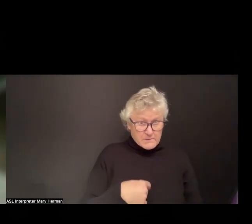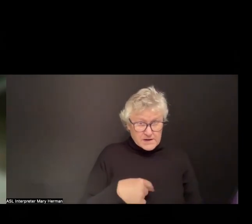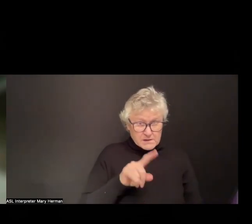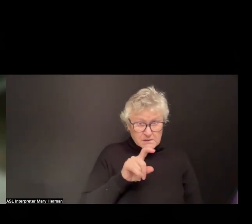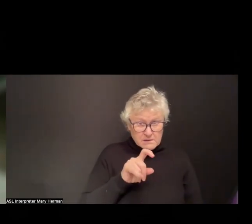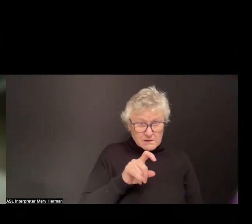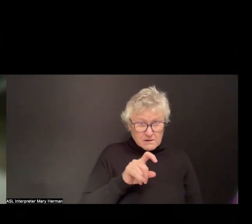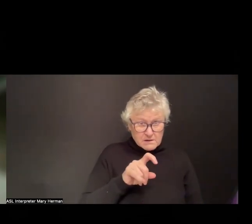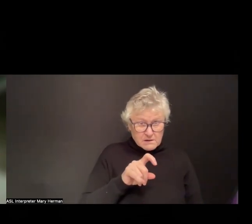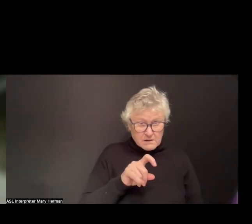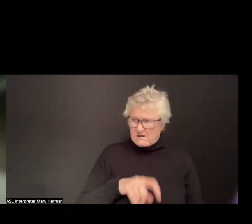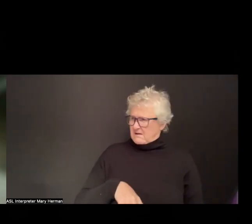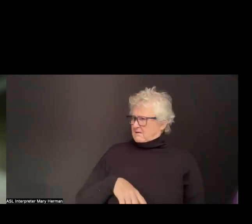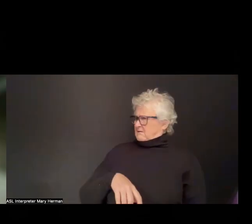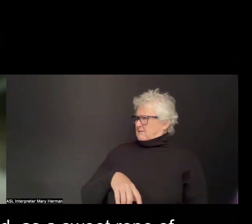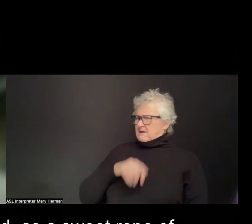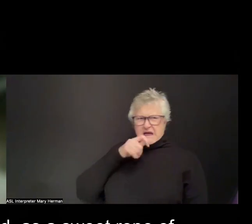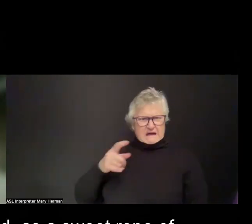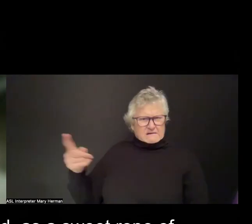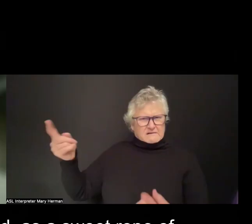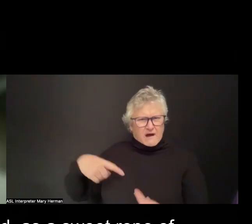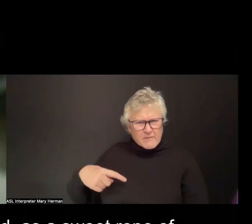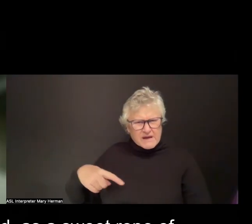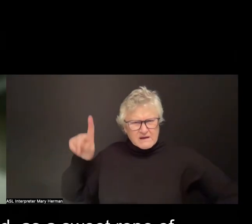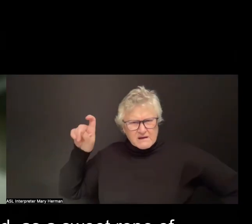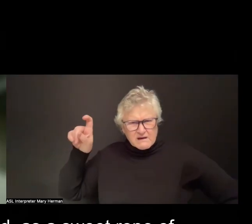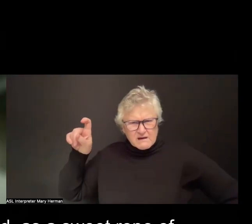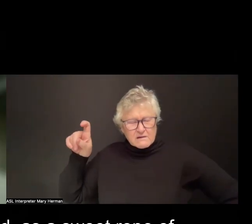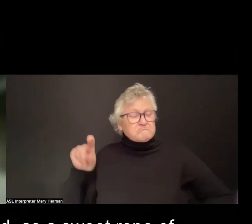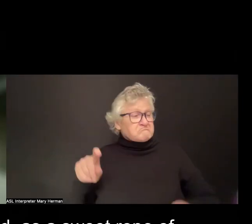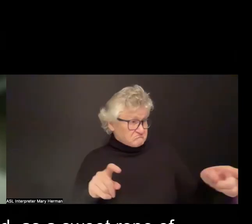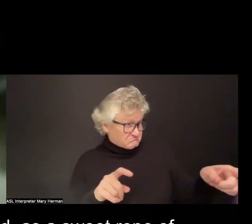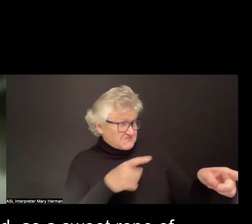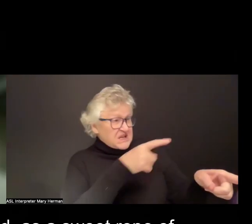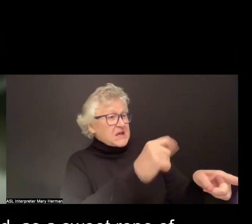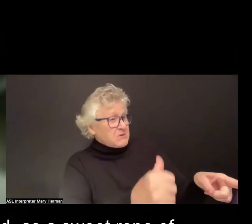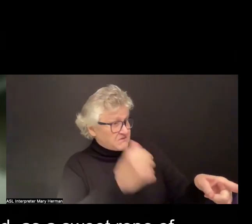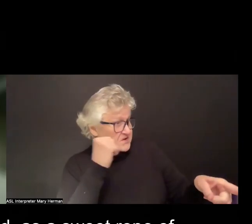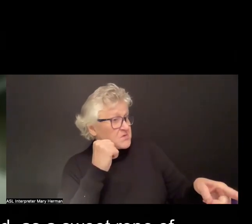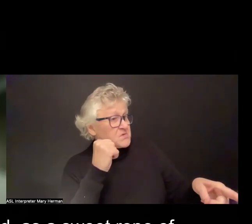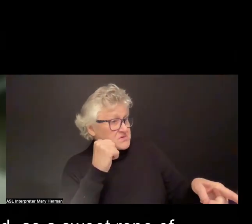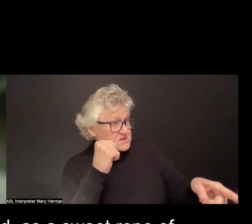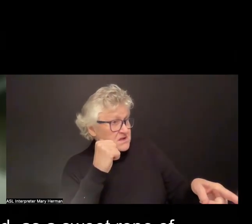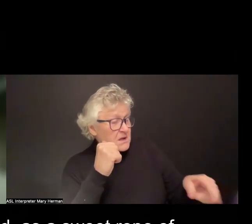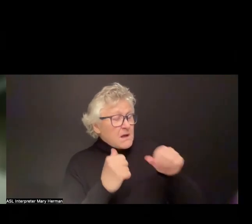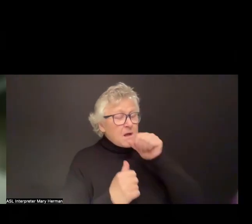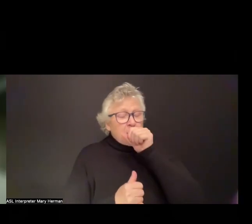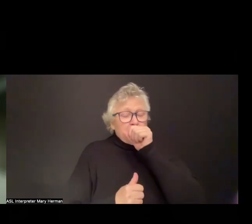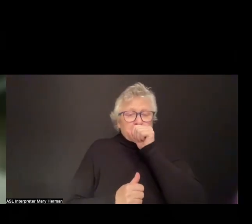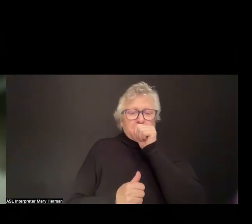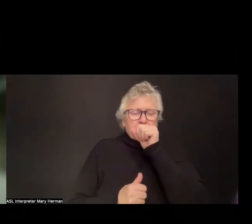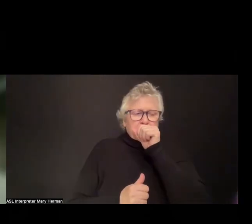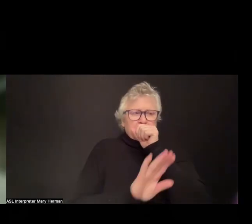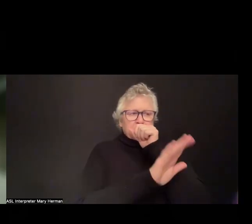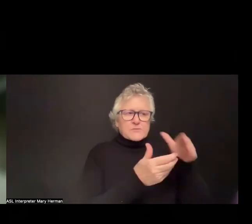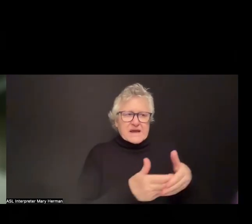"Not coming?" I exclaimed. "He refused," she said, as a sweet rope of drool dripped from her baby's lower lip onto my